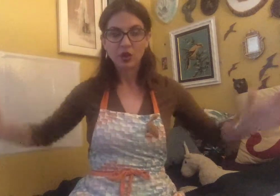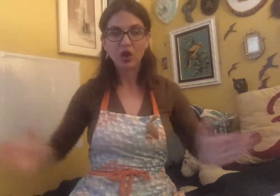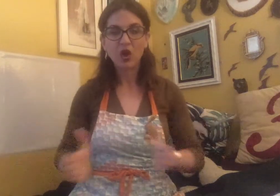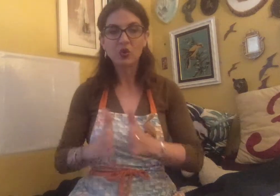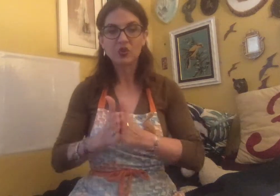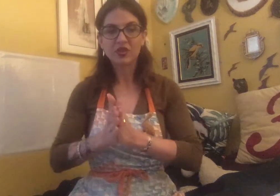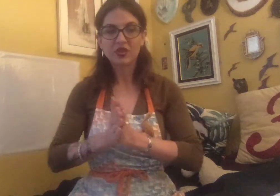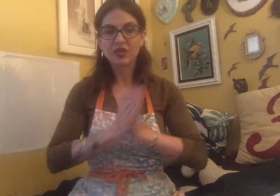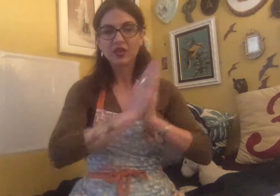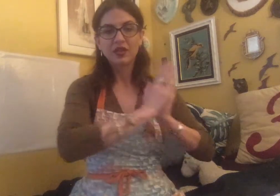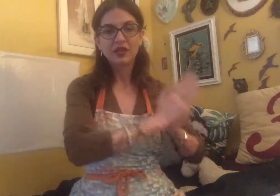Coat.